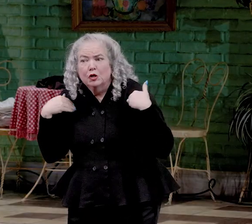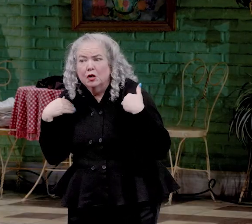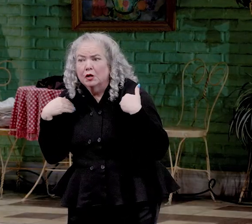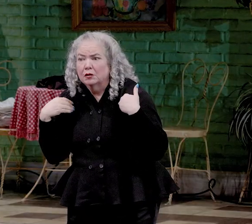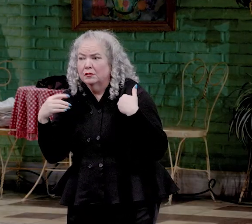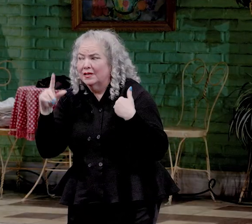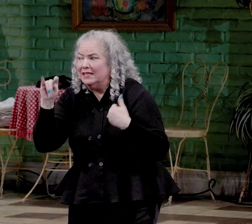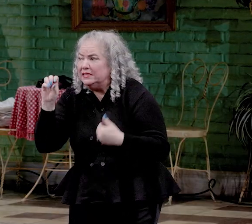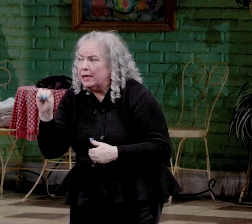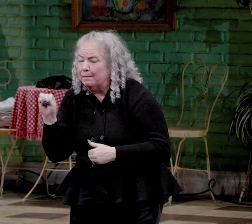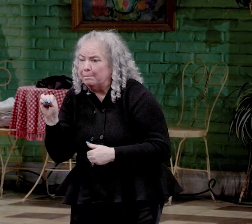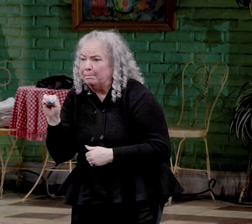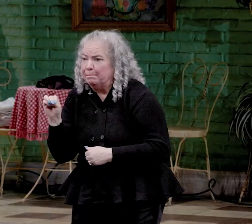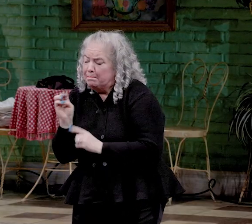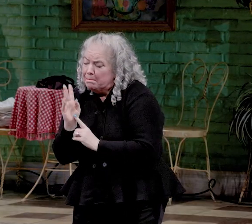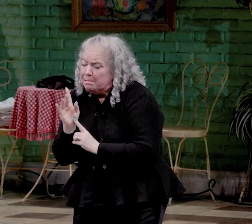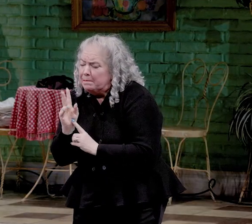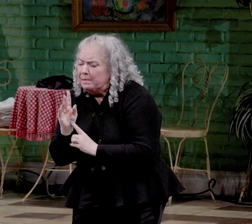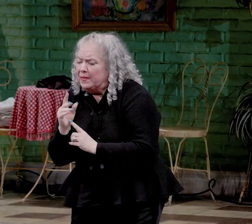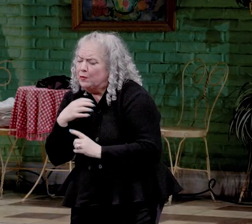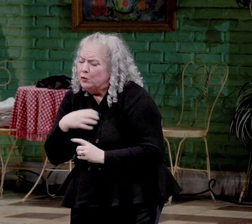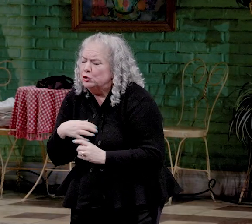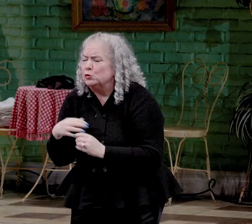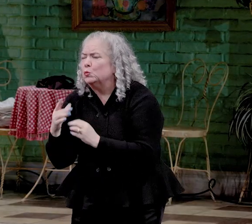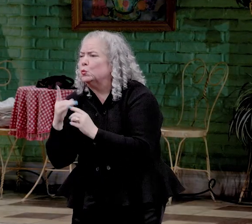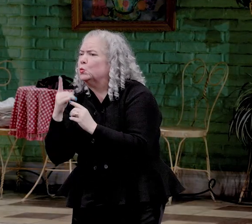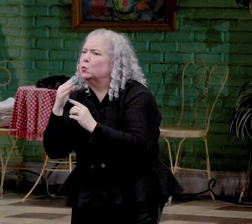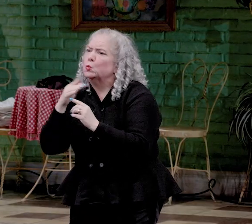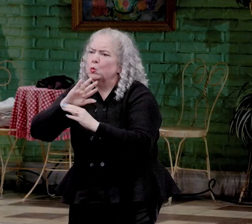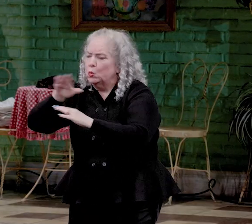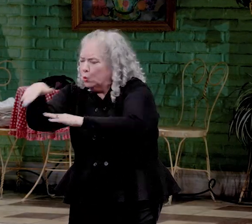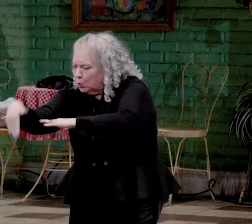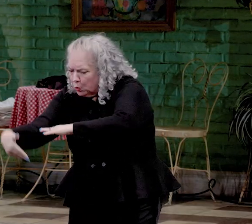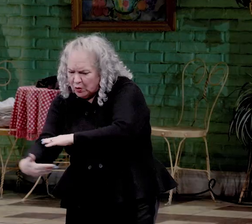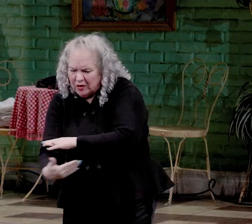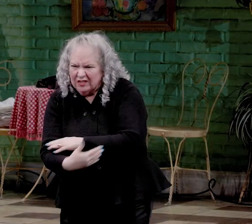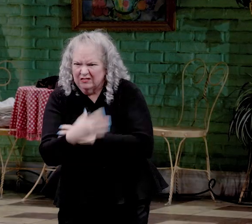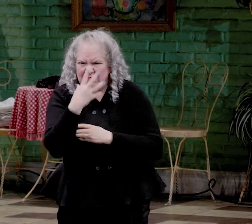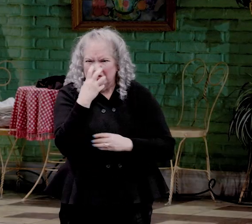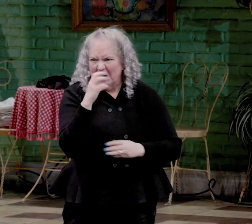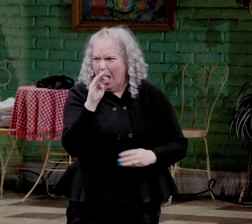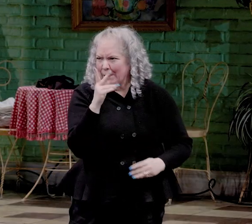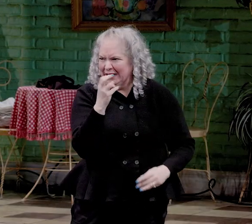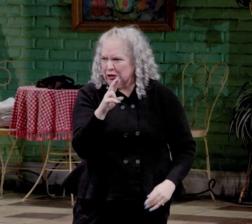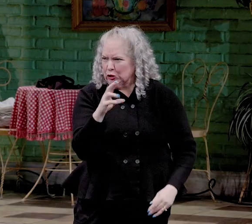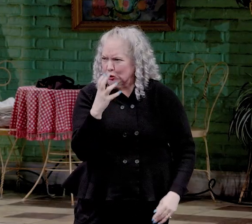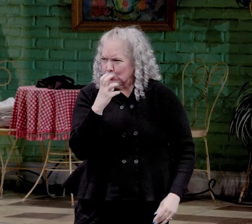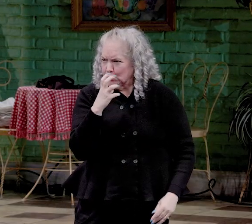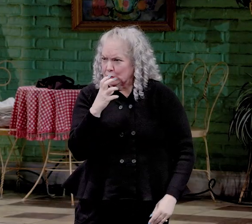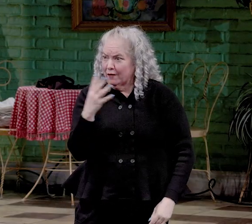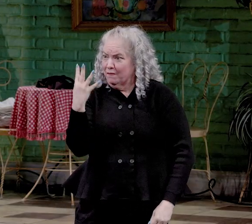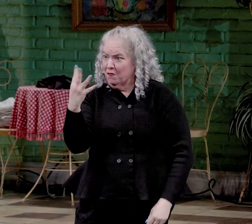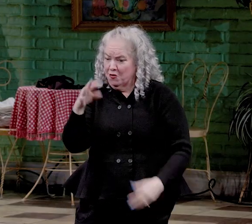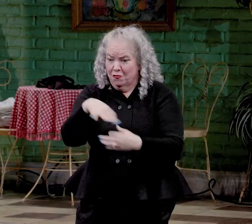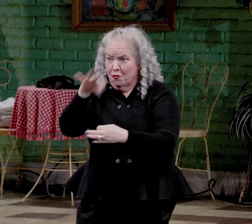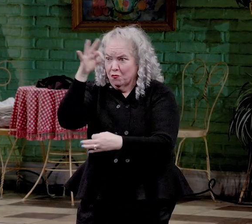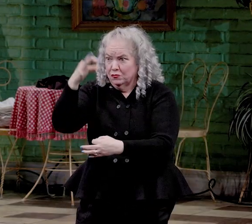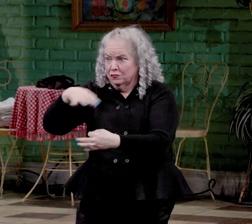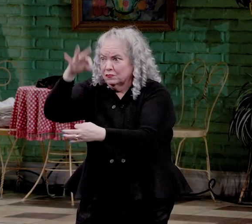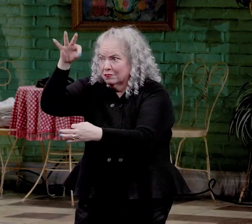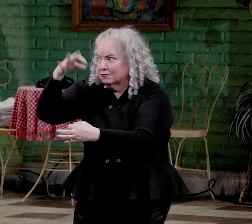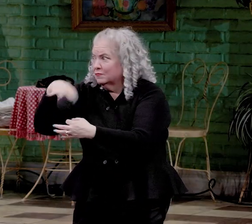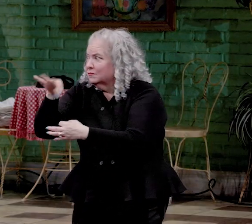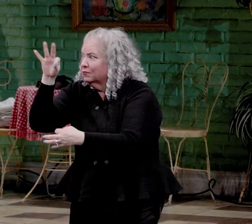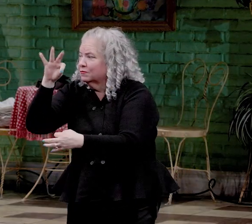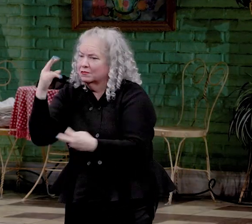Tim Cratchit, and over the course of one night, notorious grump Ebenezer Scrooge is visited by 4 ghosts. But will